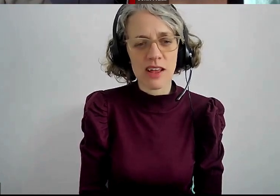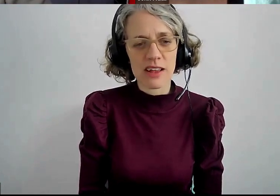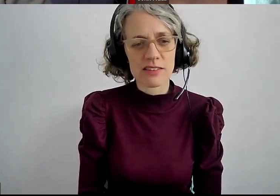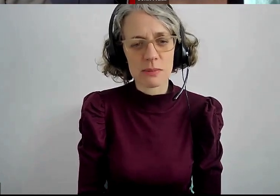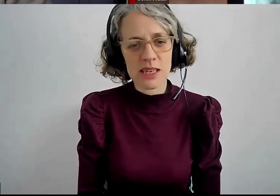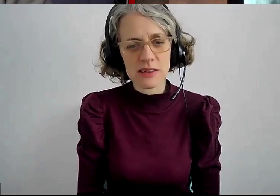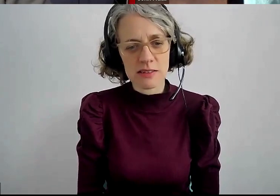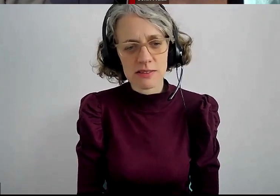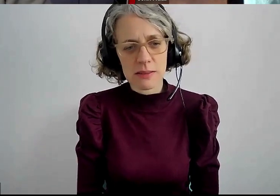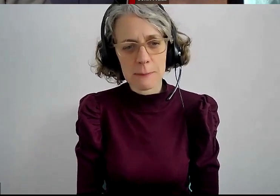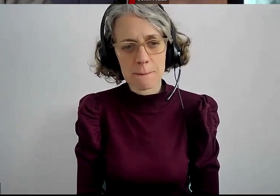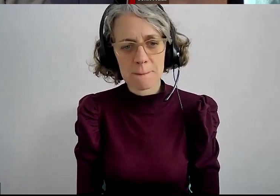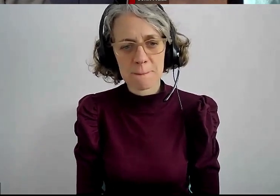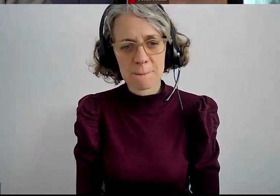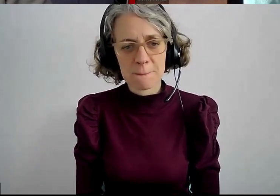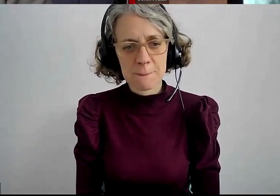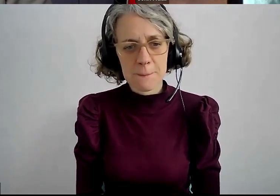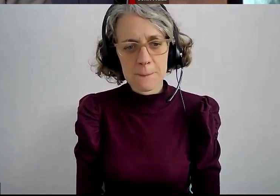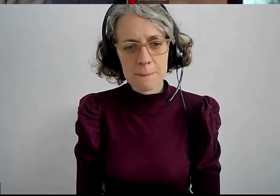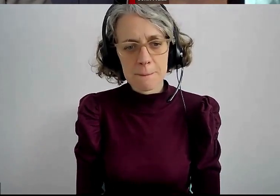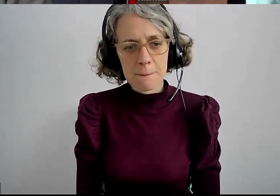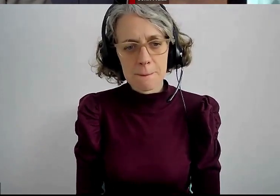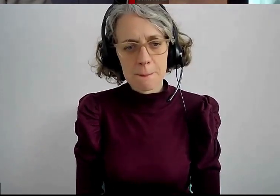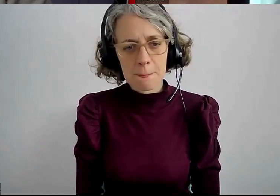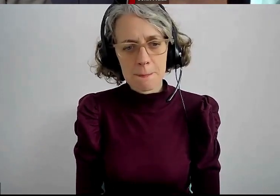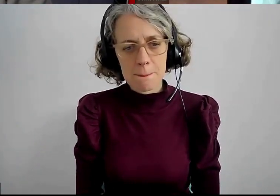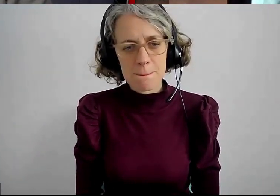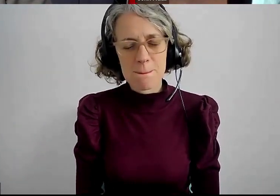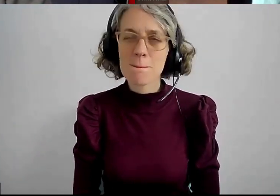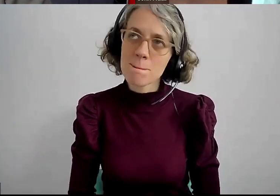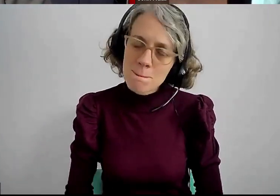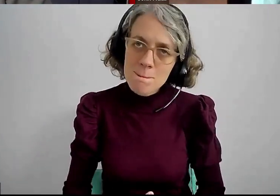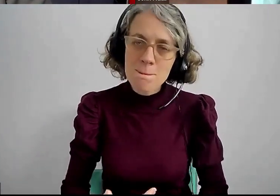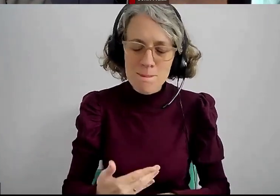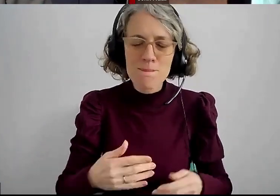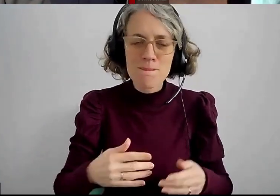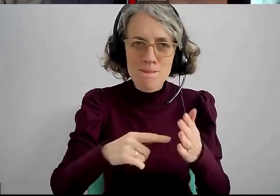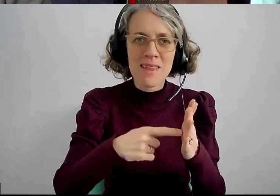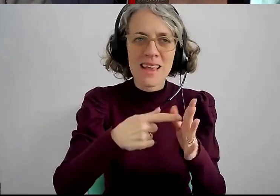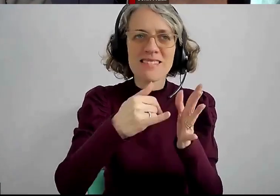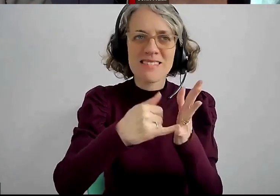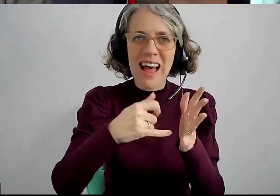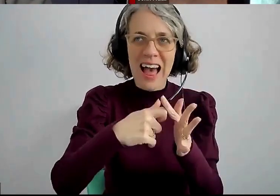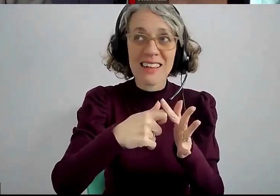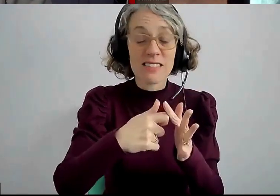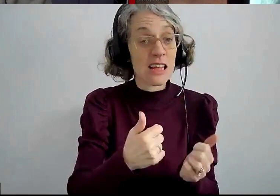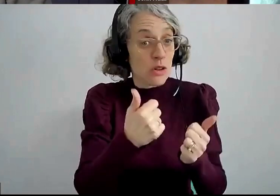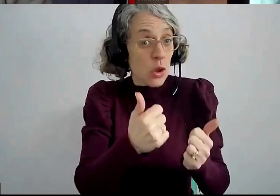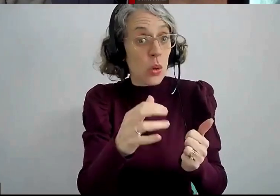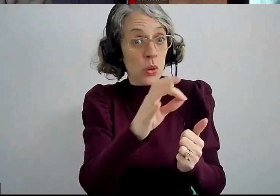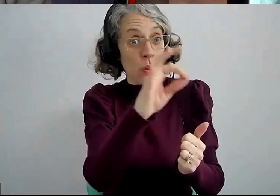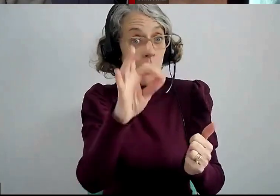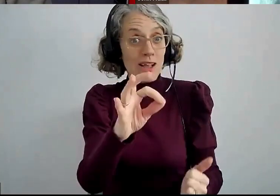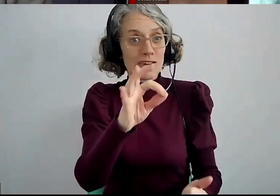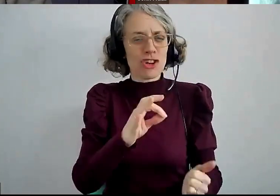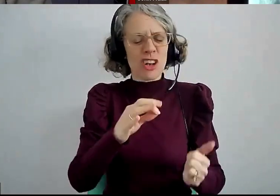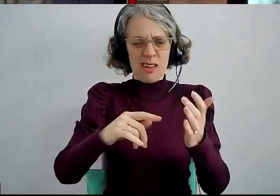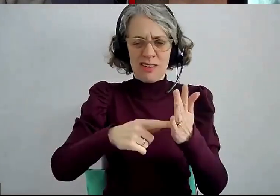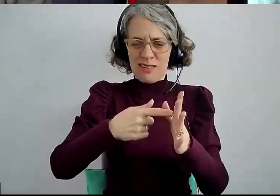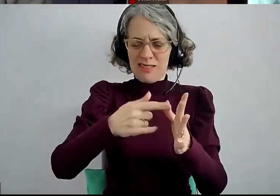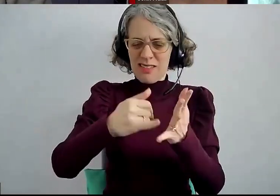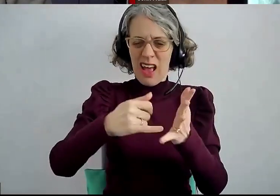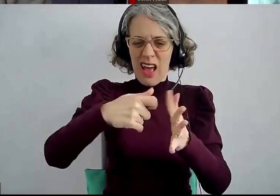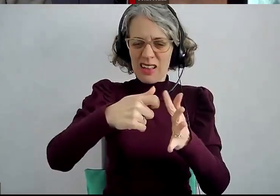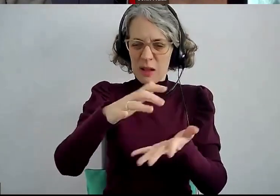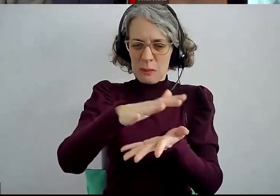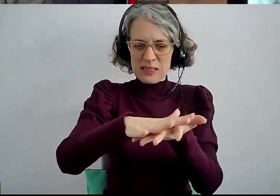that what task means? Task is a good question. Task is a very general word